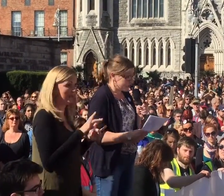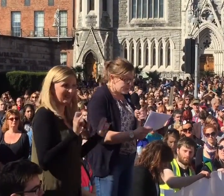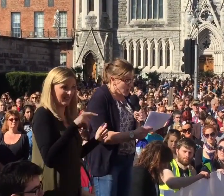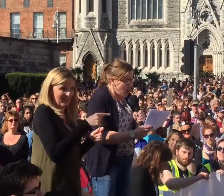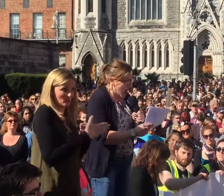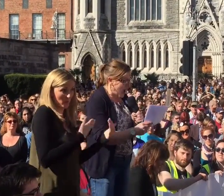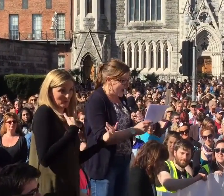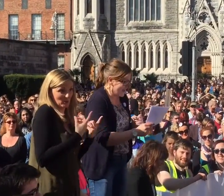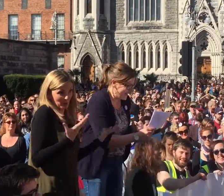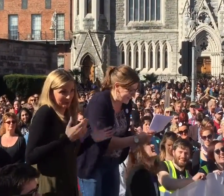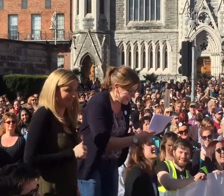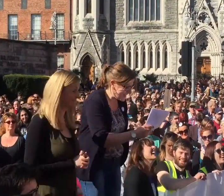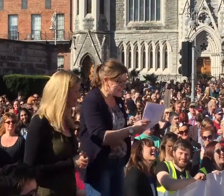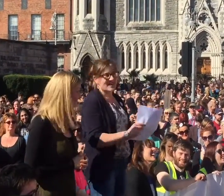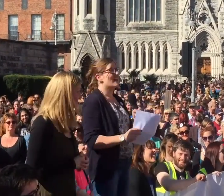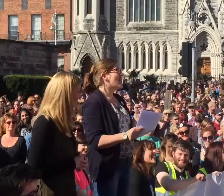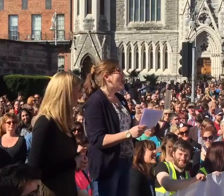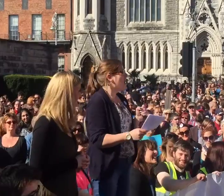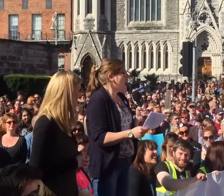that's what we do.